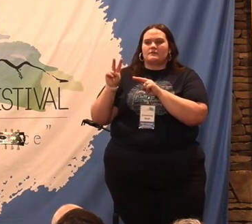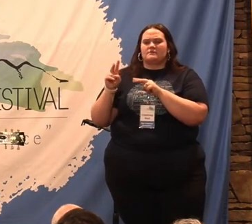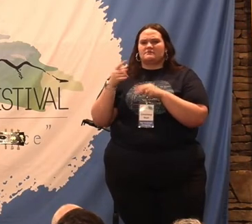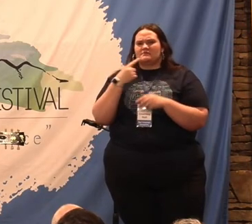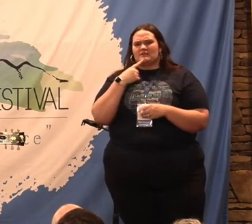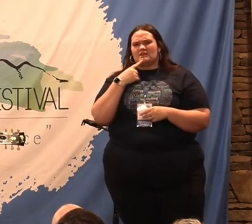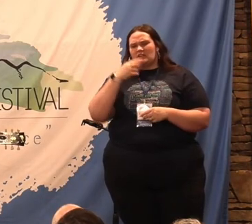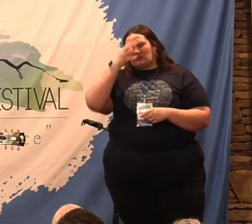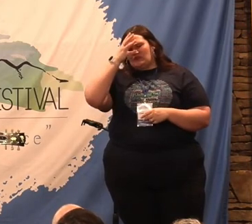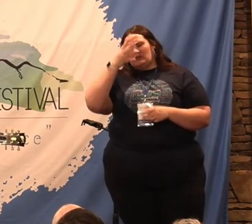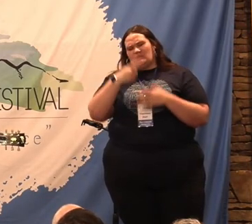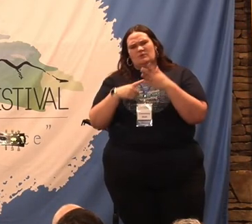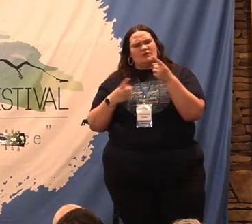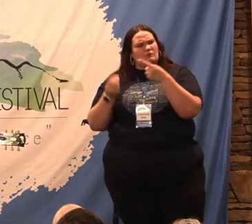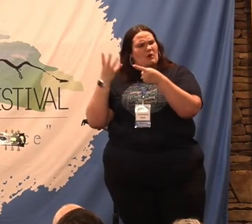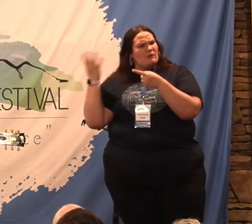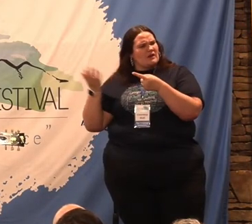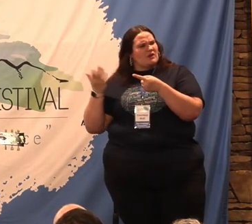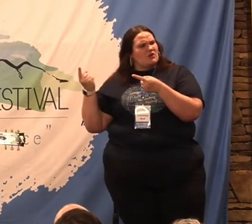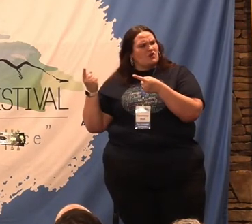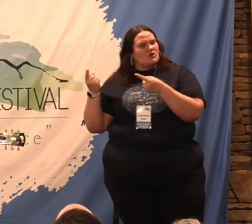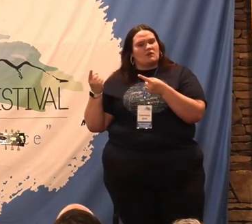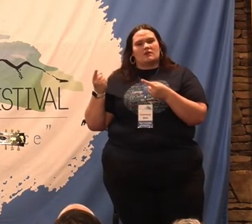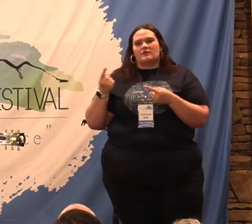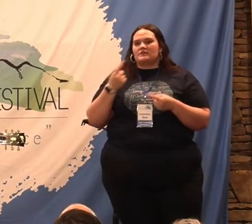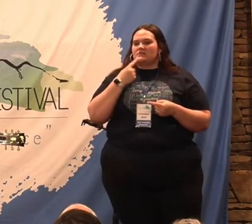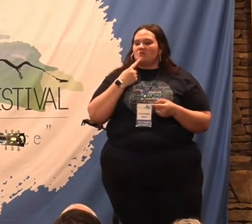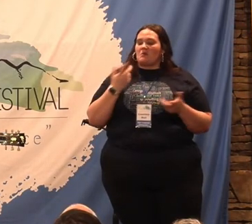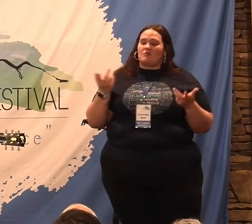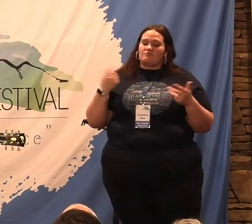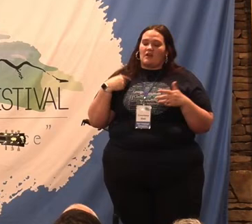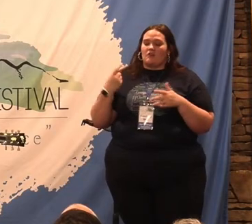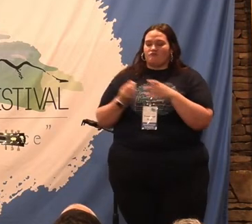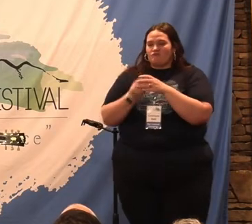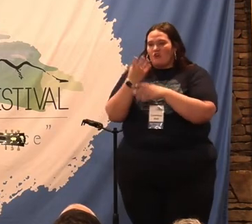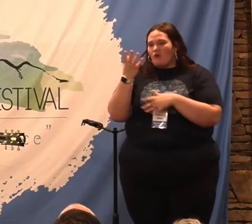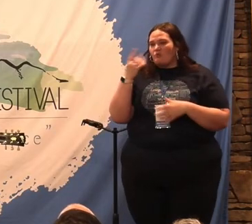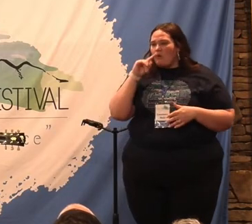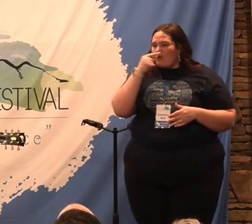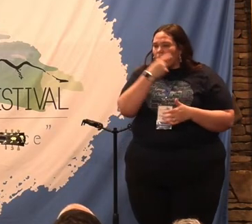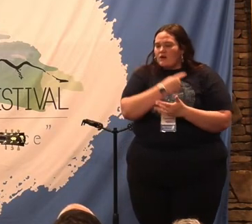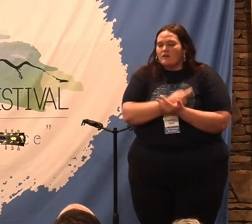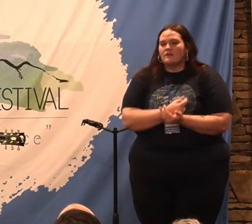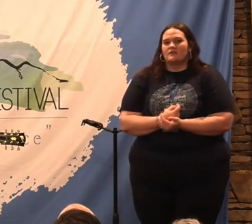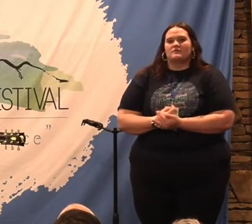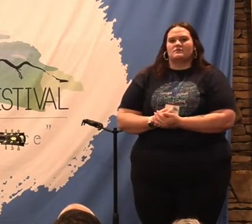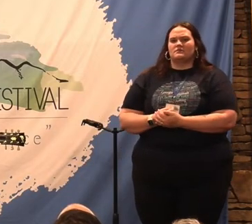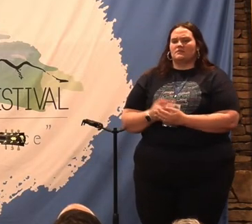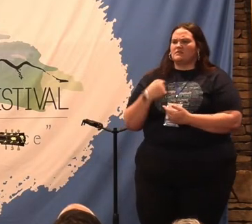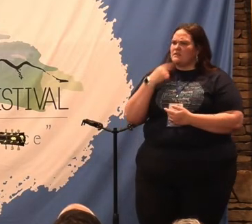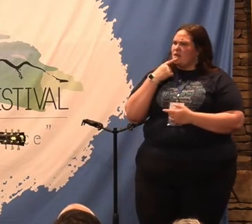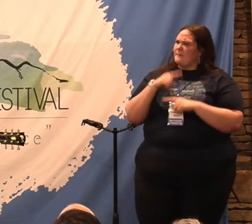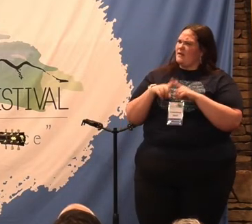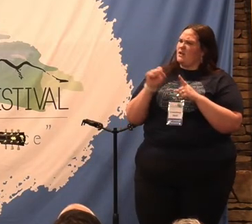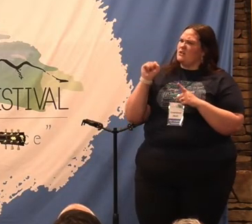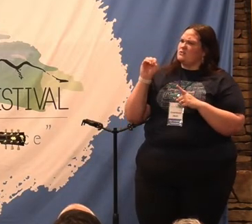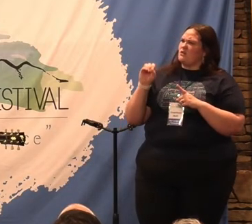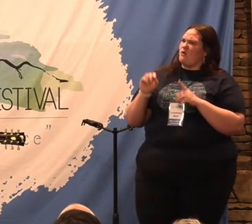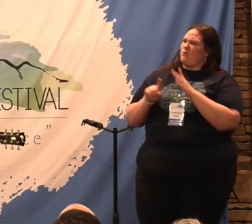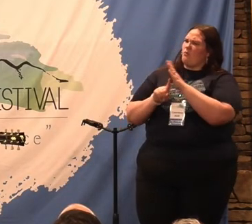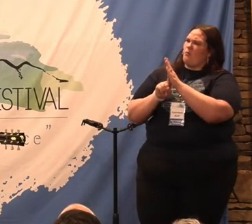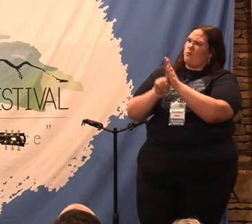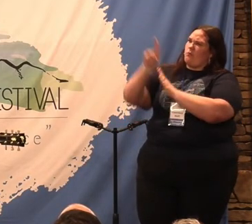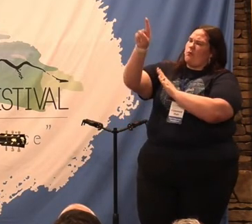"Granddaddy, what did you grow here?" He said, "Well, I grow corn." And I said, "But it's so steep up here. How would you